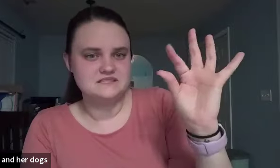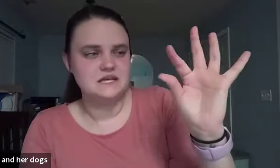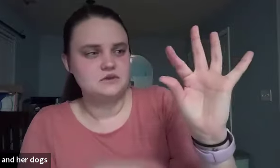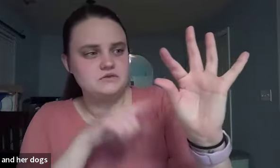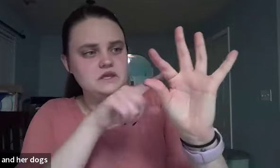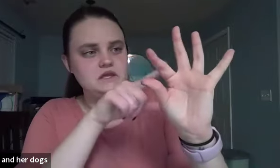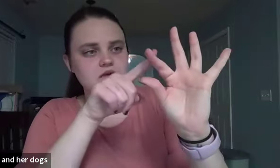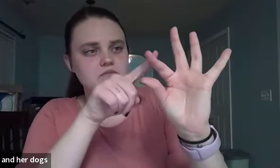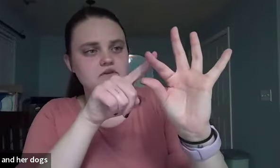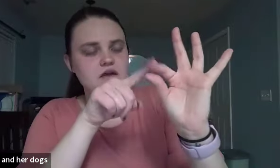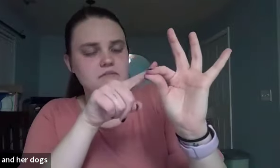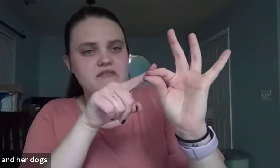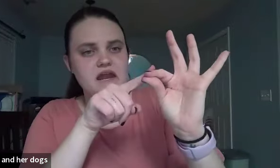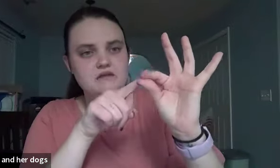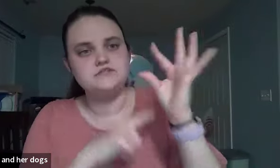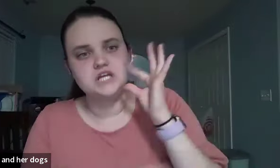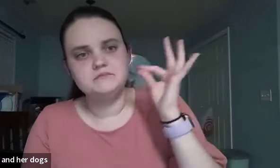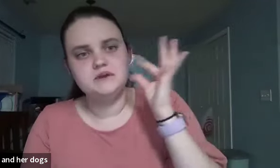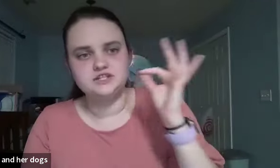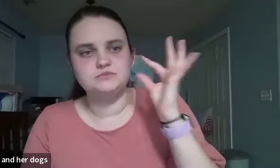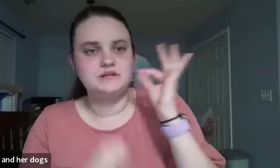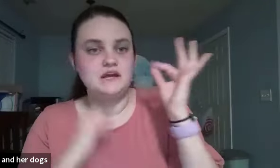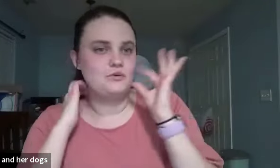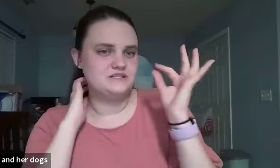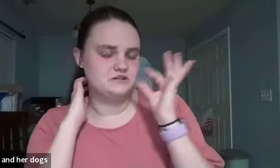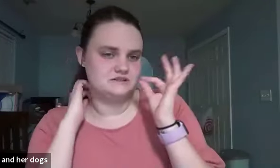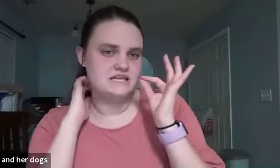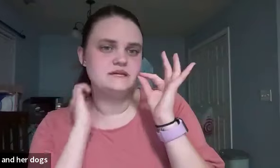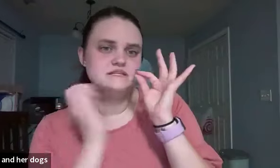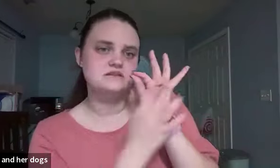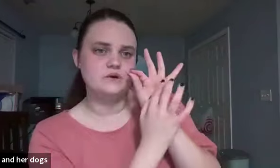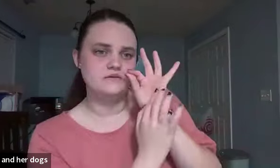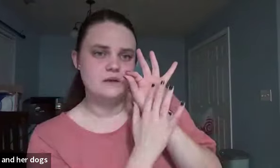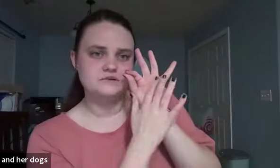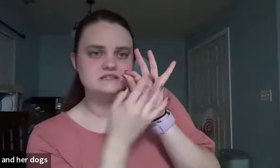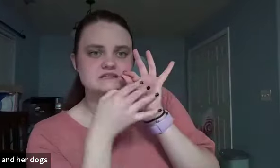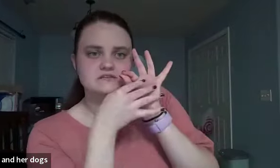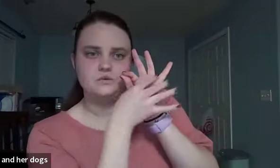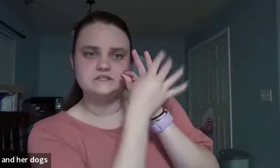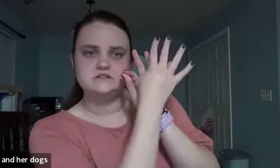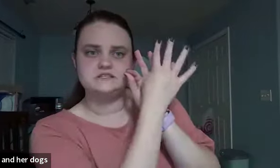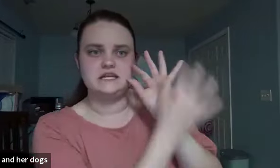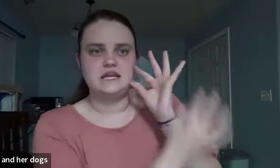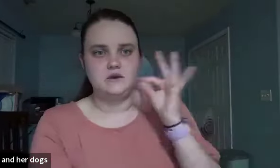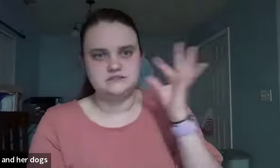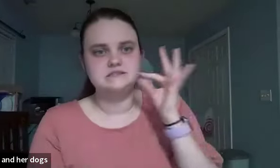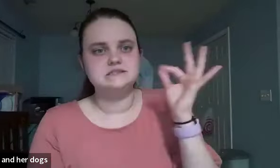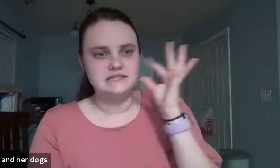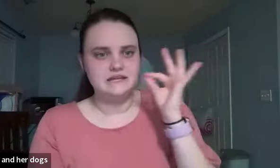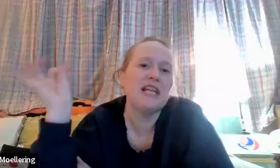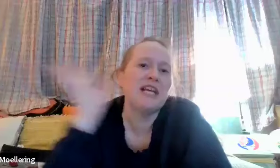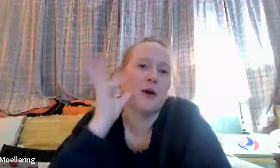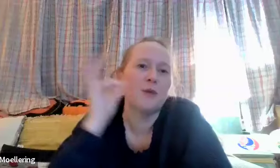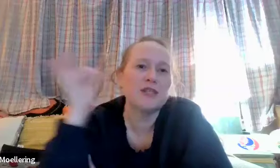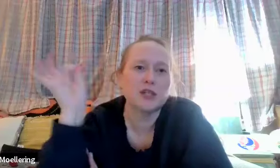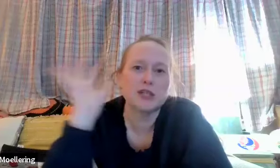It's like making that F shape as you're pulling out the whiskers. That's basically what it represents, is like the whiskers sticking out. Yeah, we're cleaning our